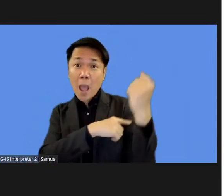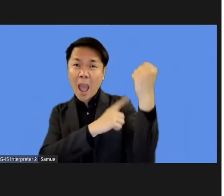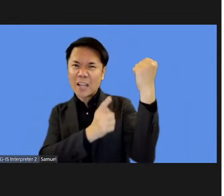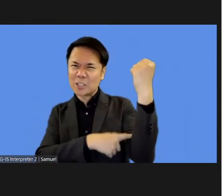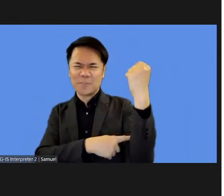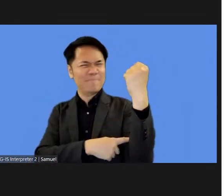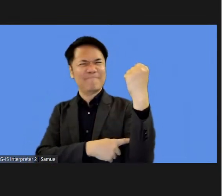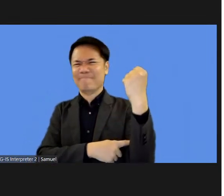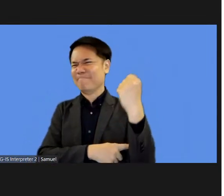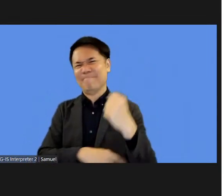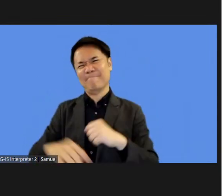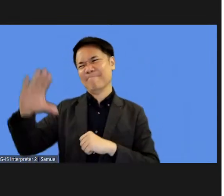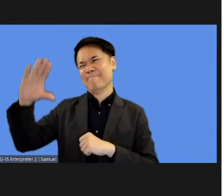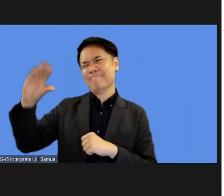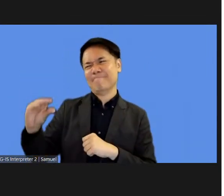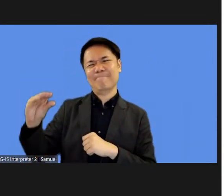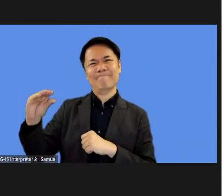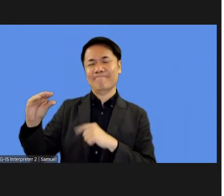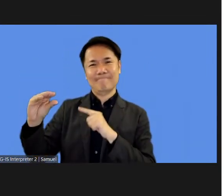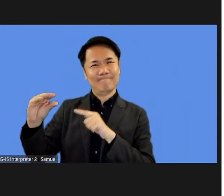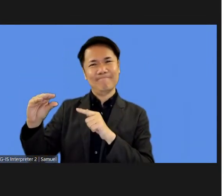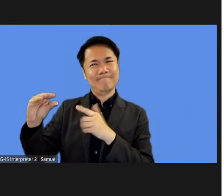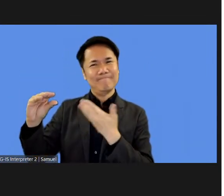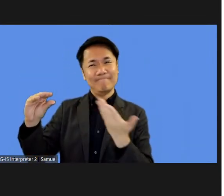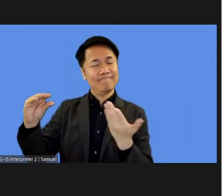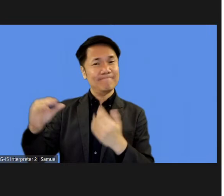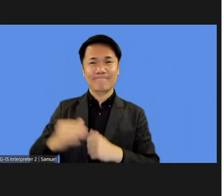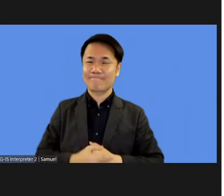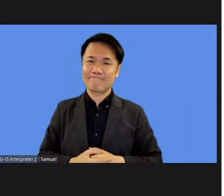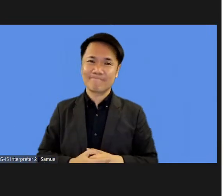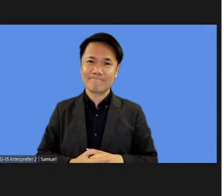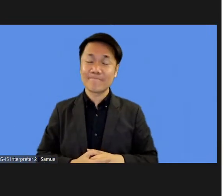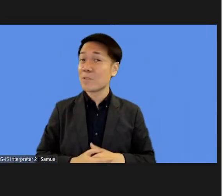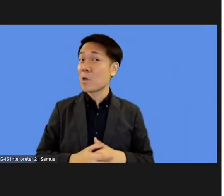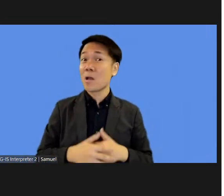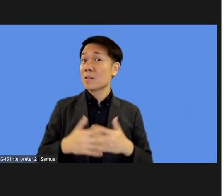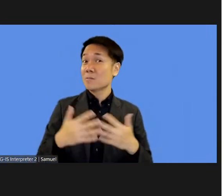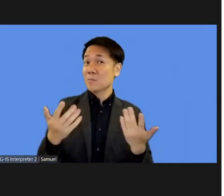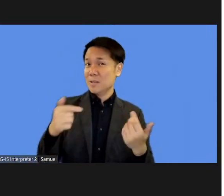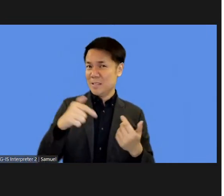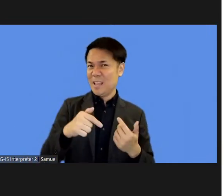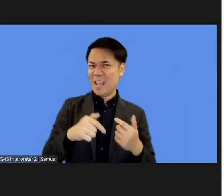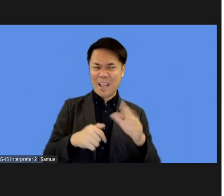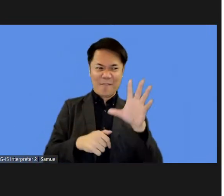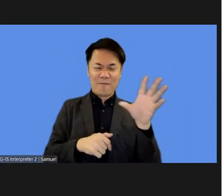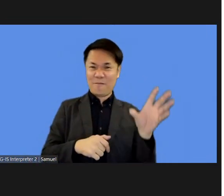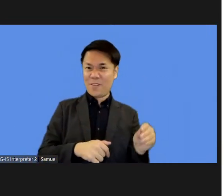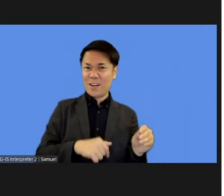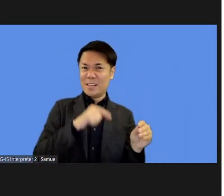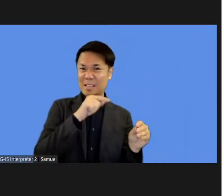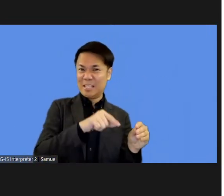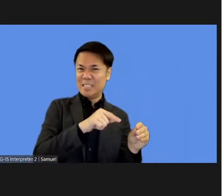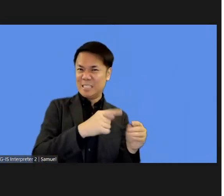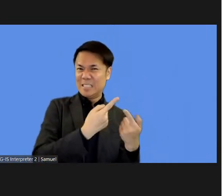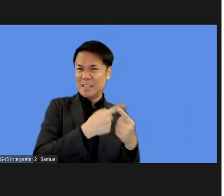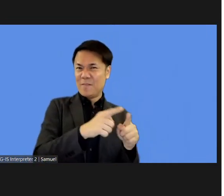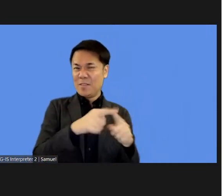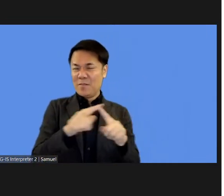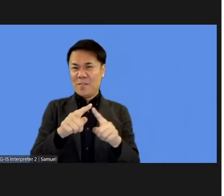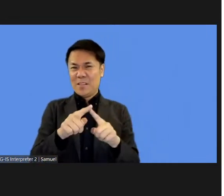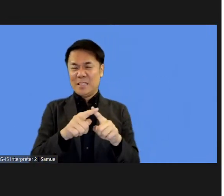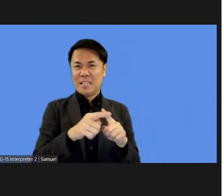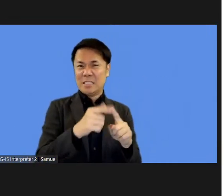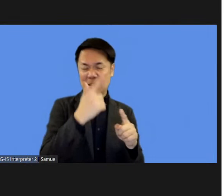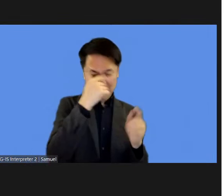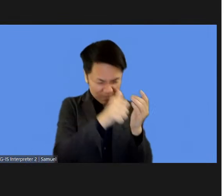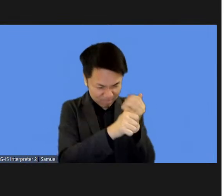poorly. And this is because Africa depends a lot on inefficient use of biomass, particularly in households, compared to